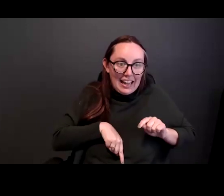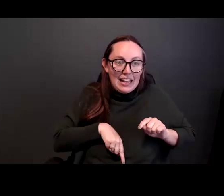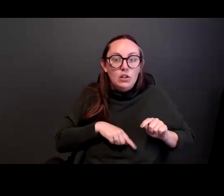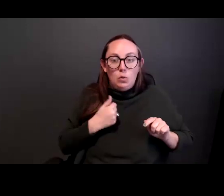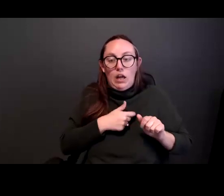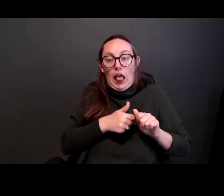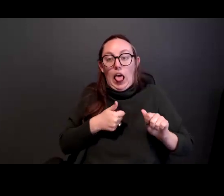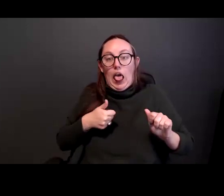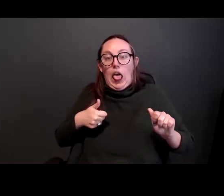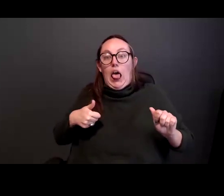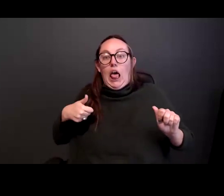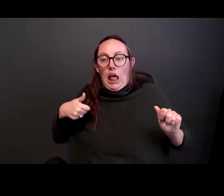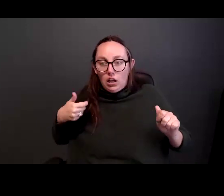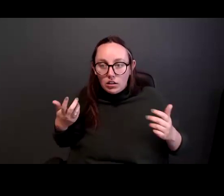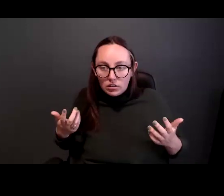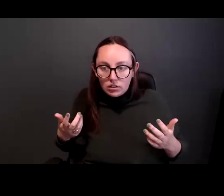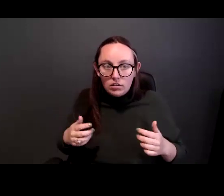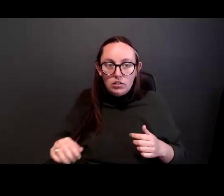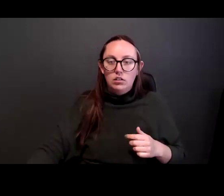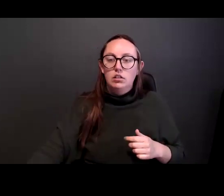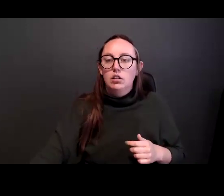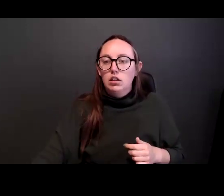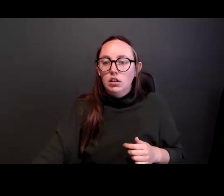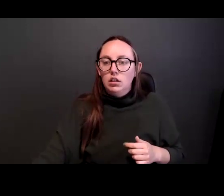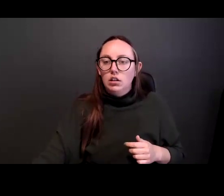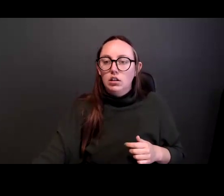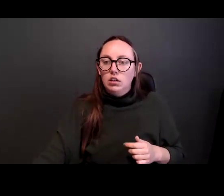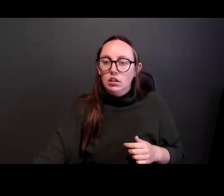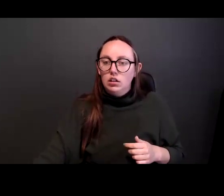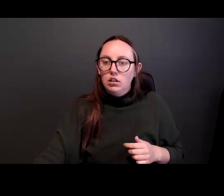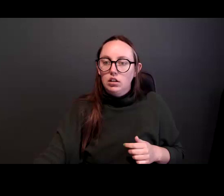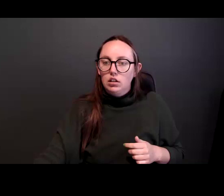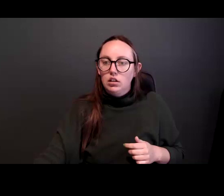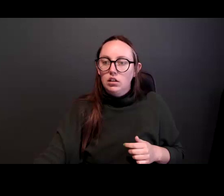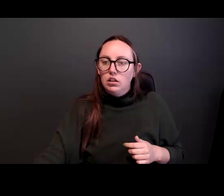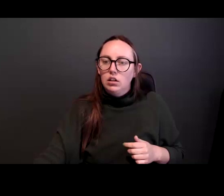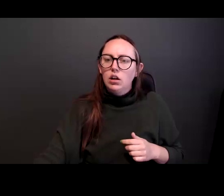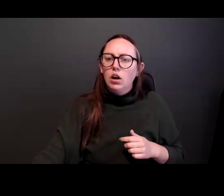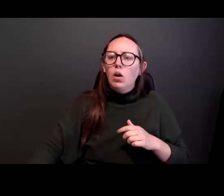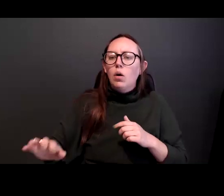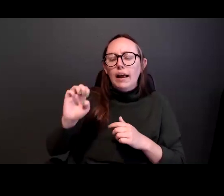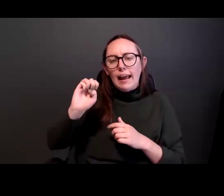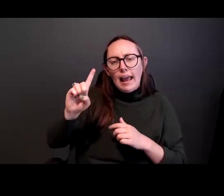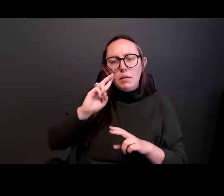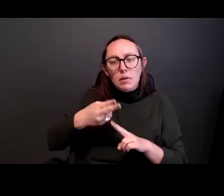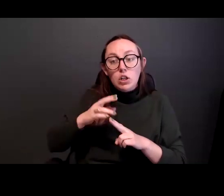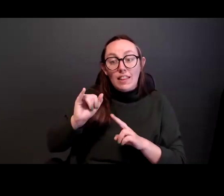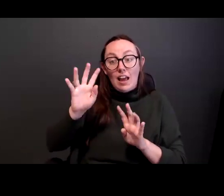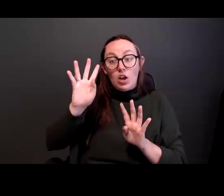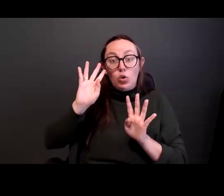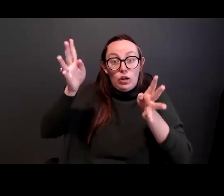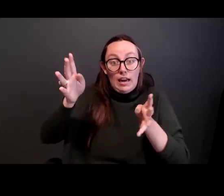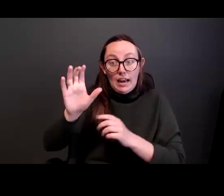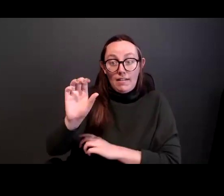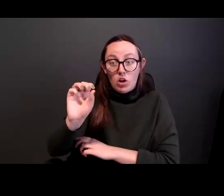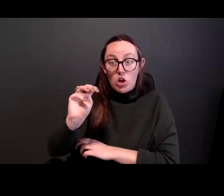The Creative Commons search was taken over by the WordPress project. Okay, what do you mean, Ed?